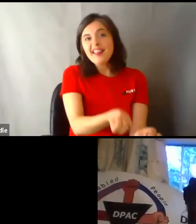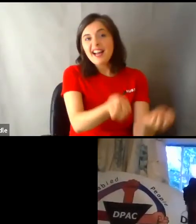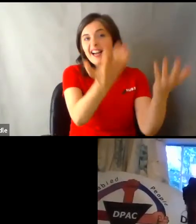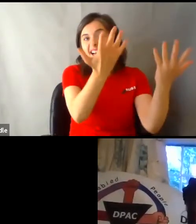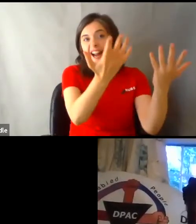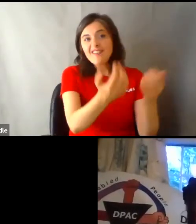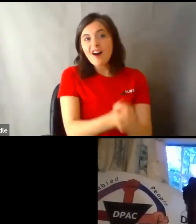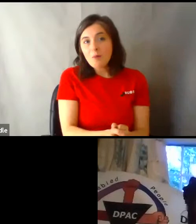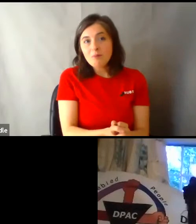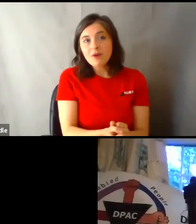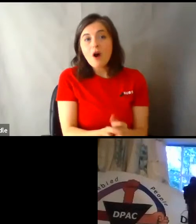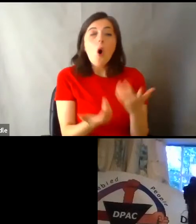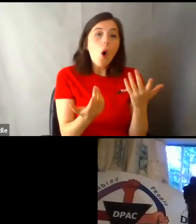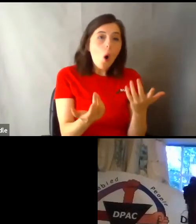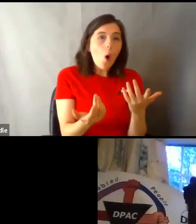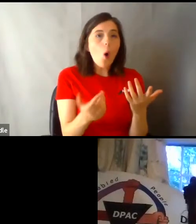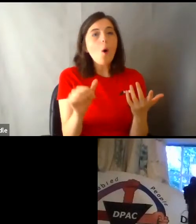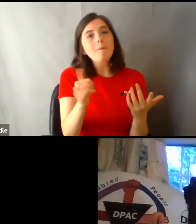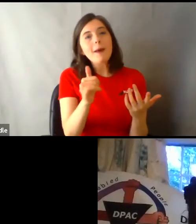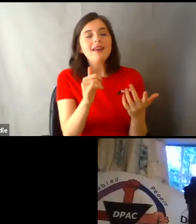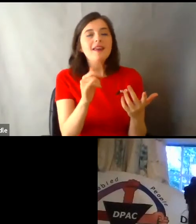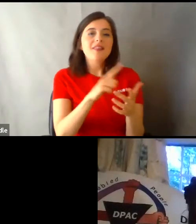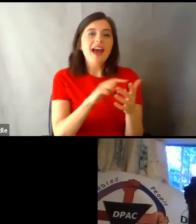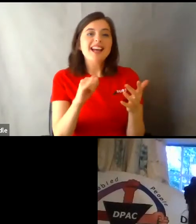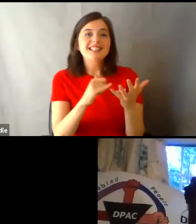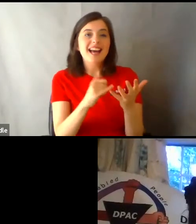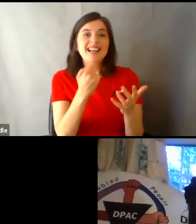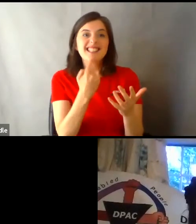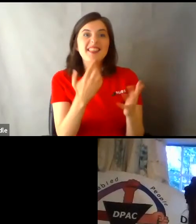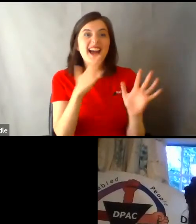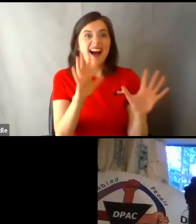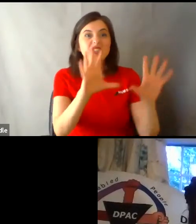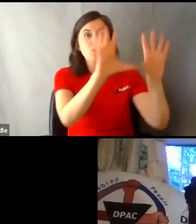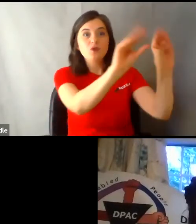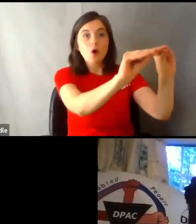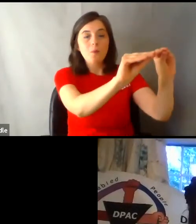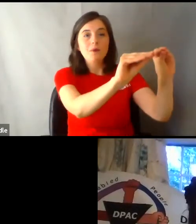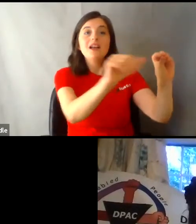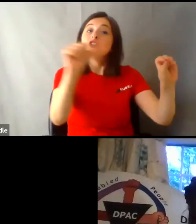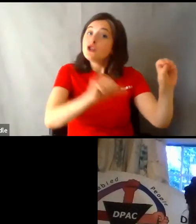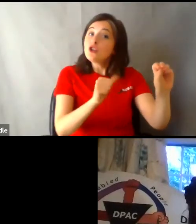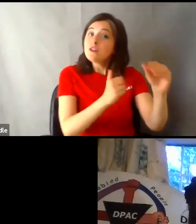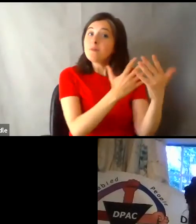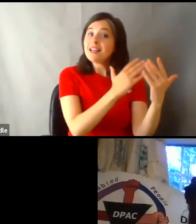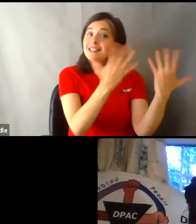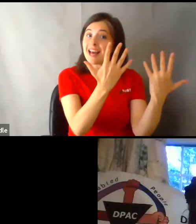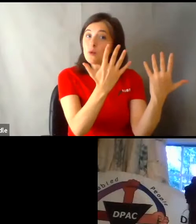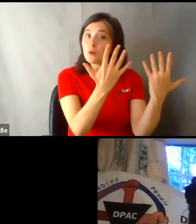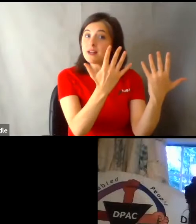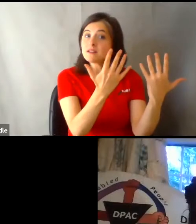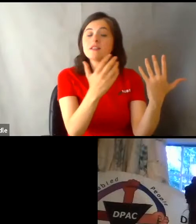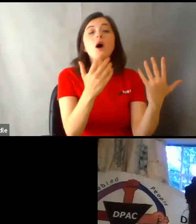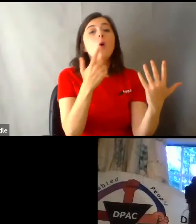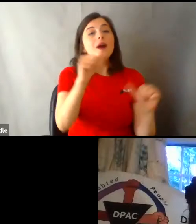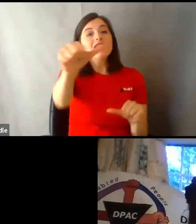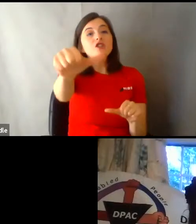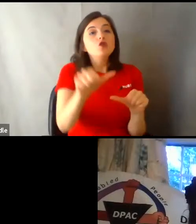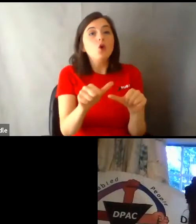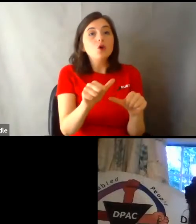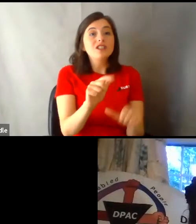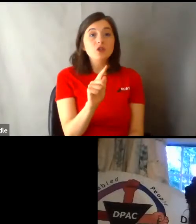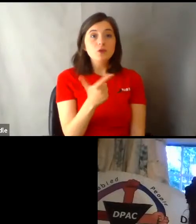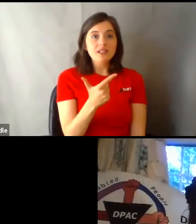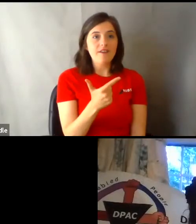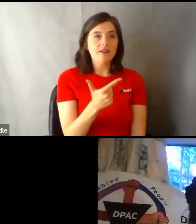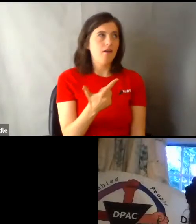because the ASA told them to pull the ads, but they pulled the ads. So it was supposed to be 10 weeks, but we managed to shorten it to 7, which was a huge